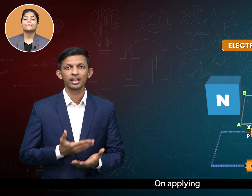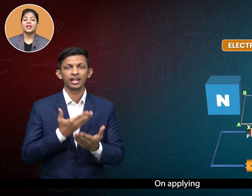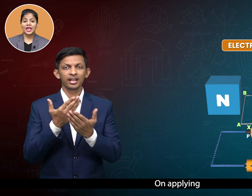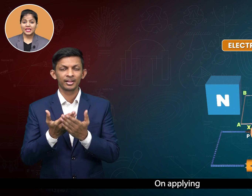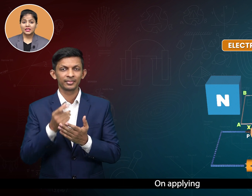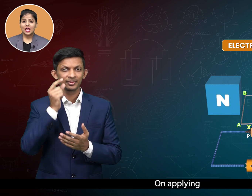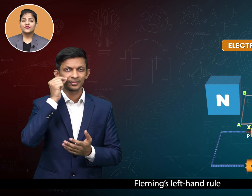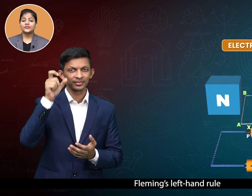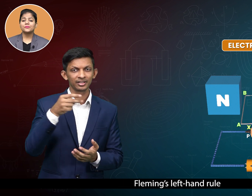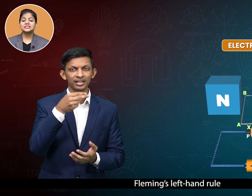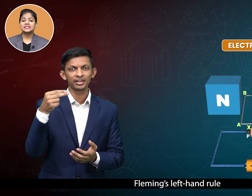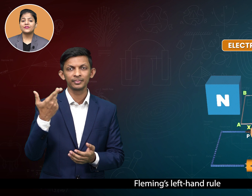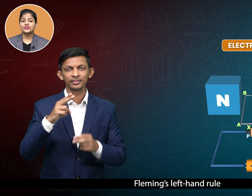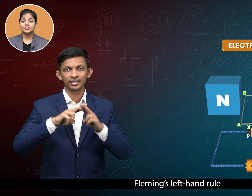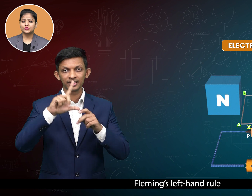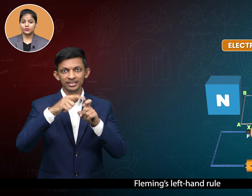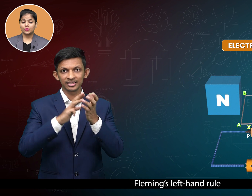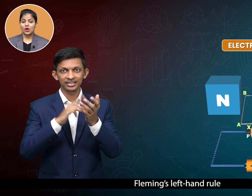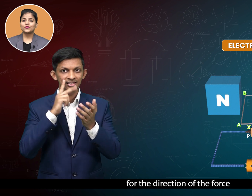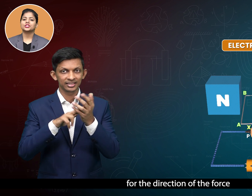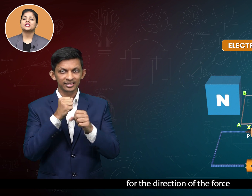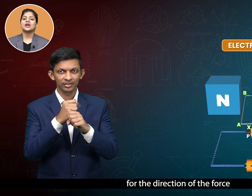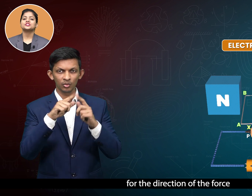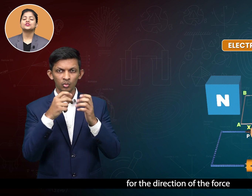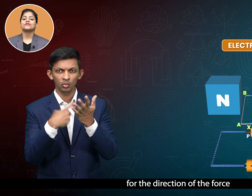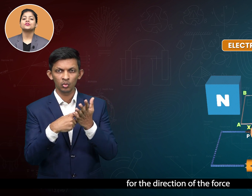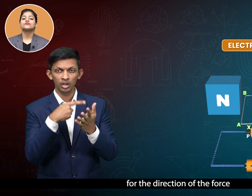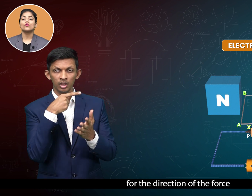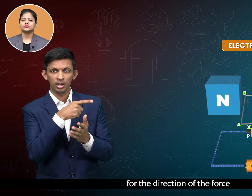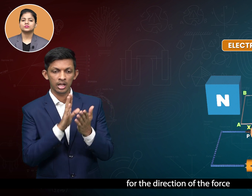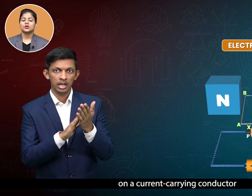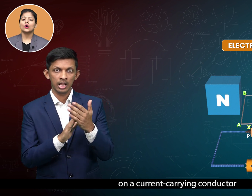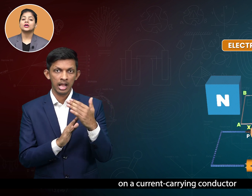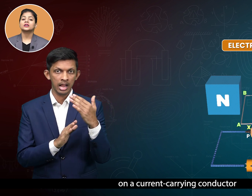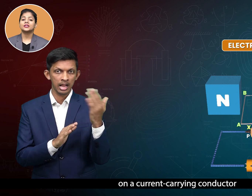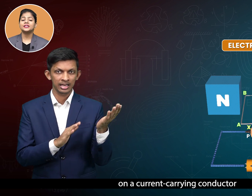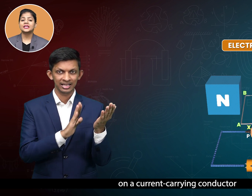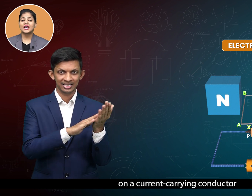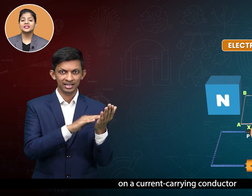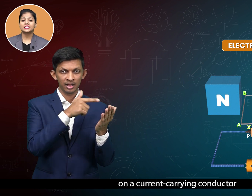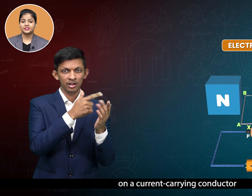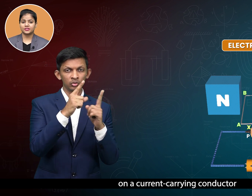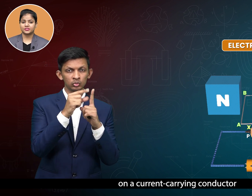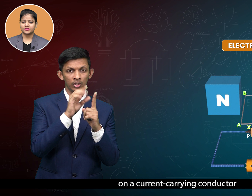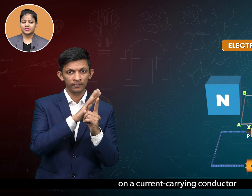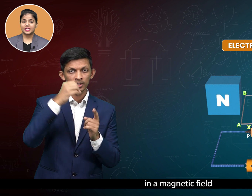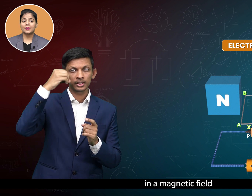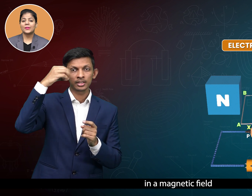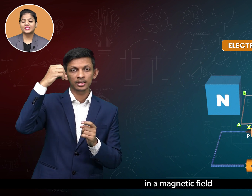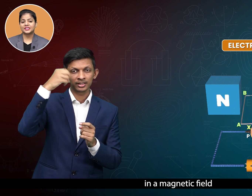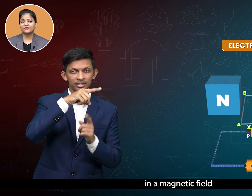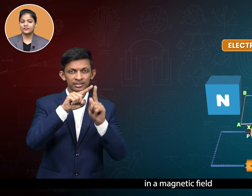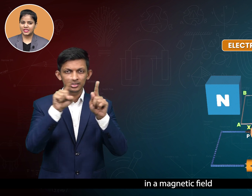On applying Fleming's left hand rule for the direction of the force on a current carrying conductor